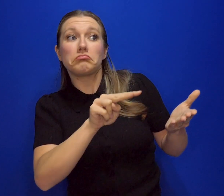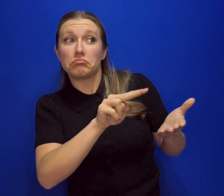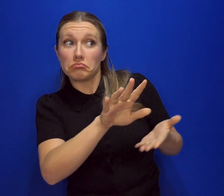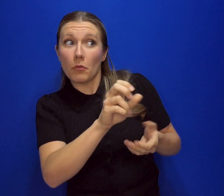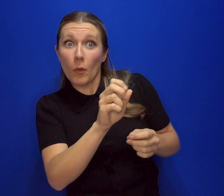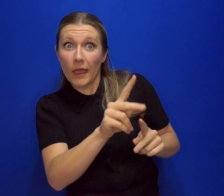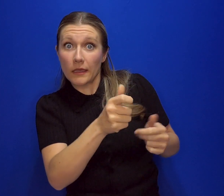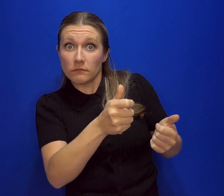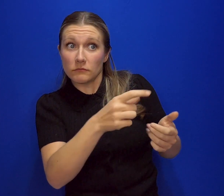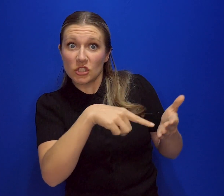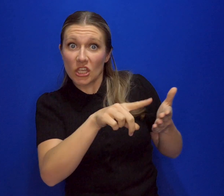will. Right?